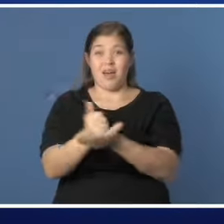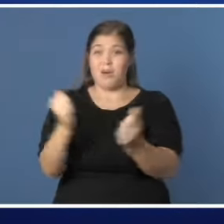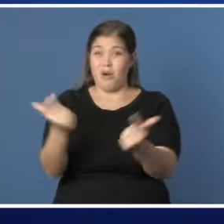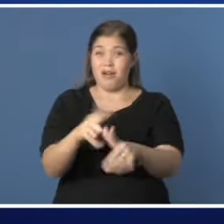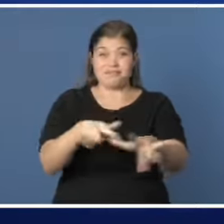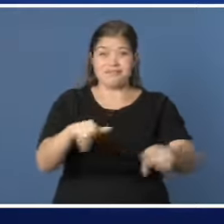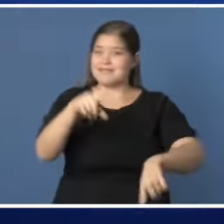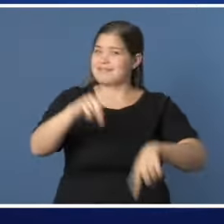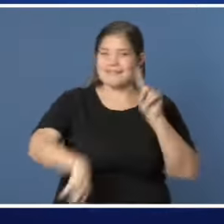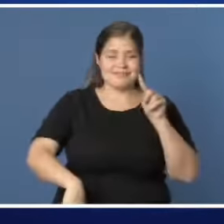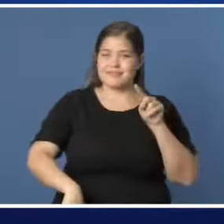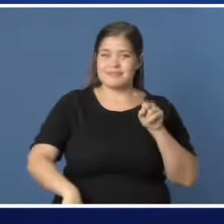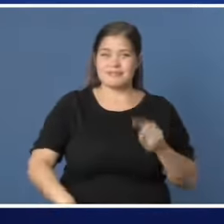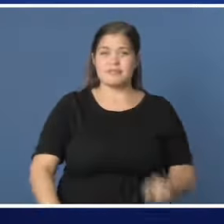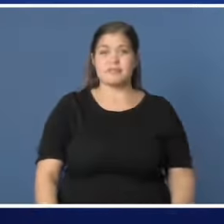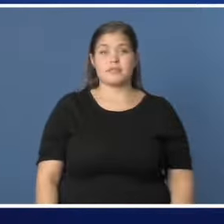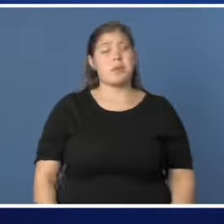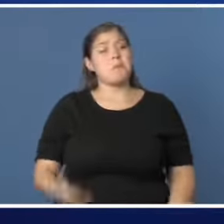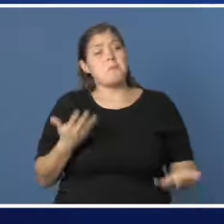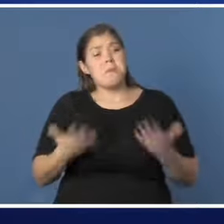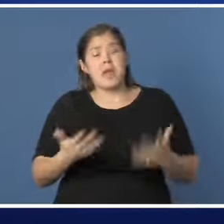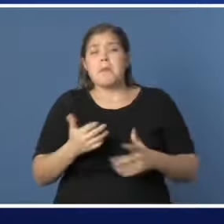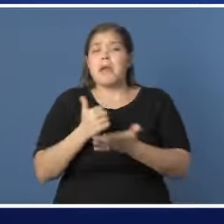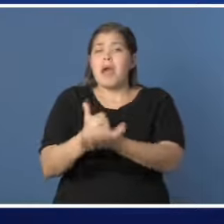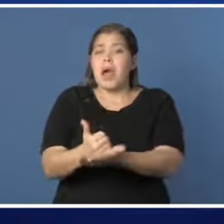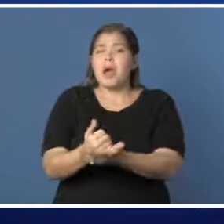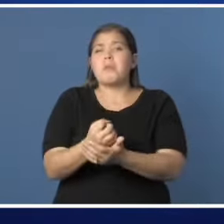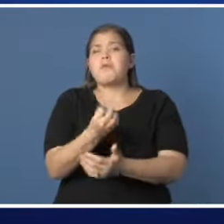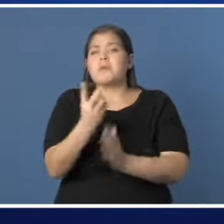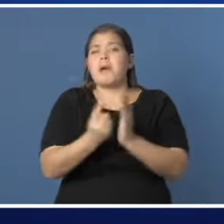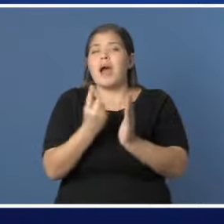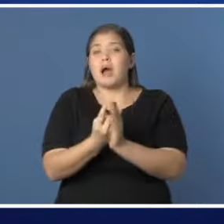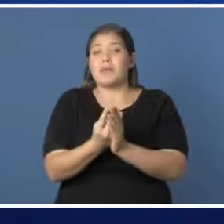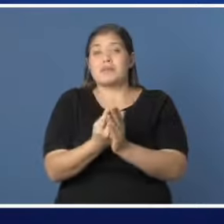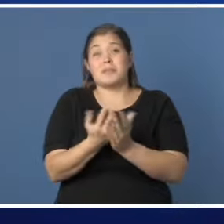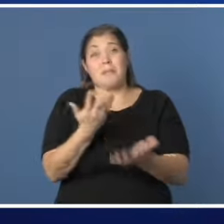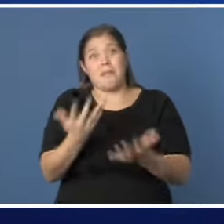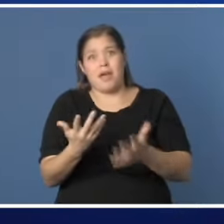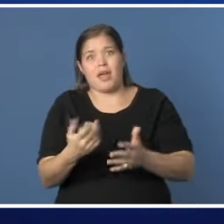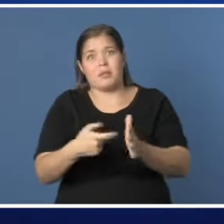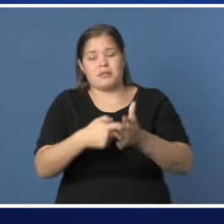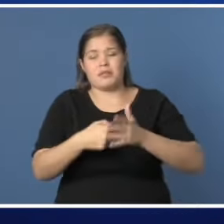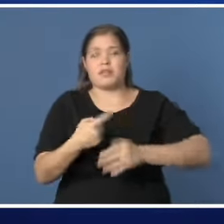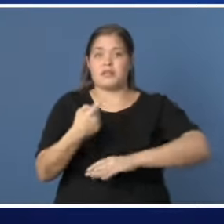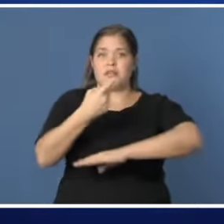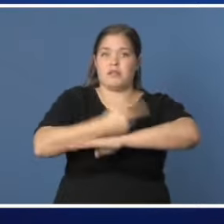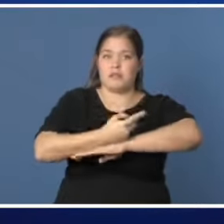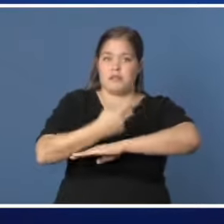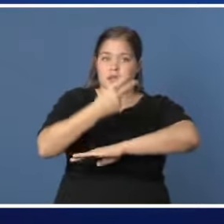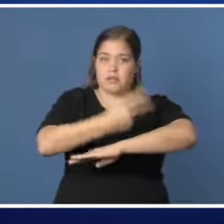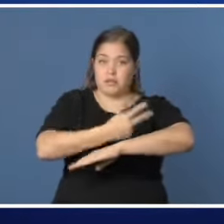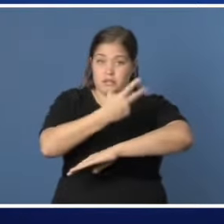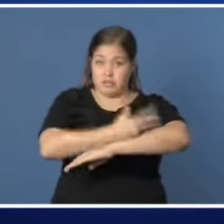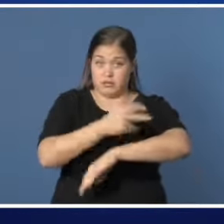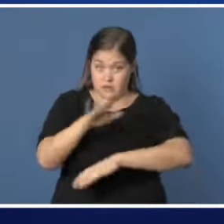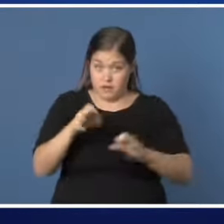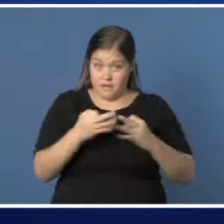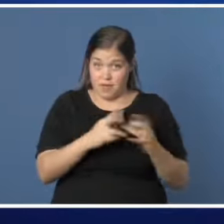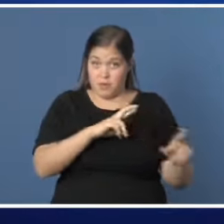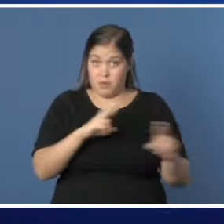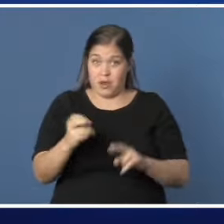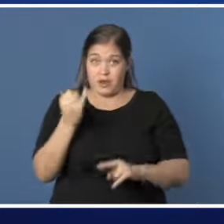the scene, but they cannot reach everyone immediately. You could get help in hours, or it may take days.